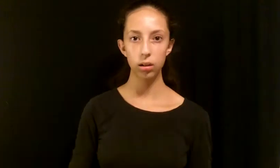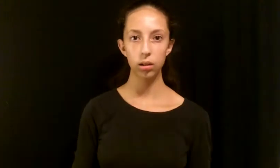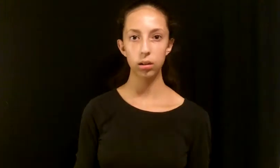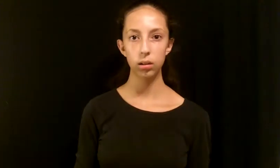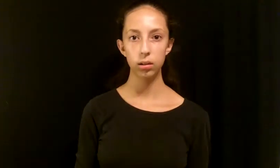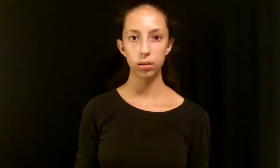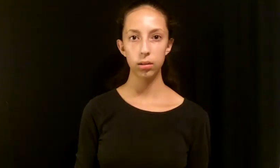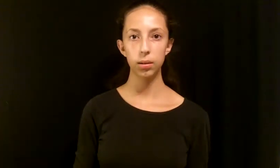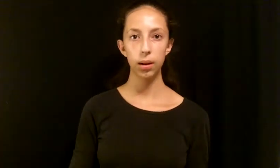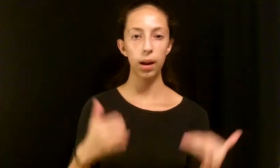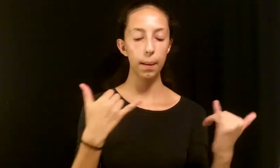play.